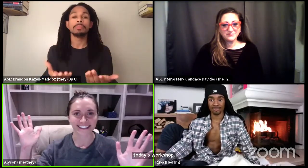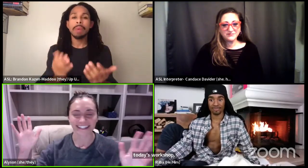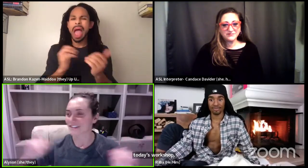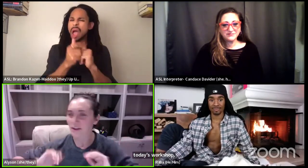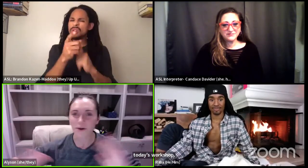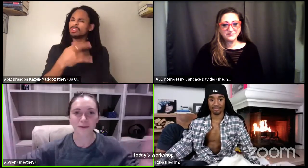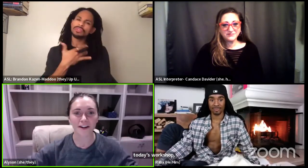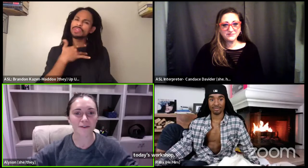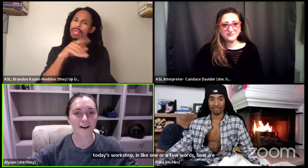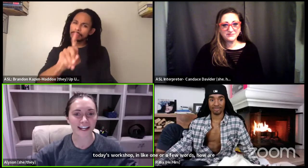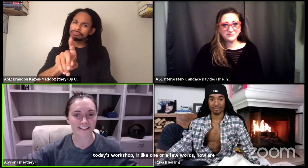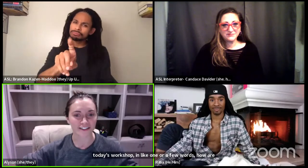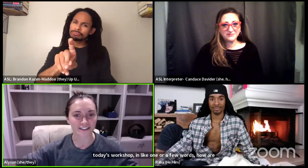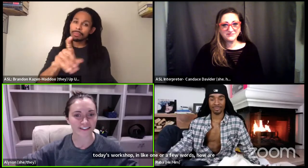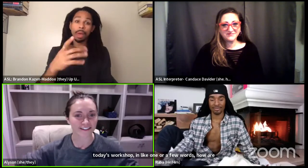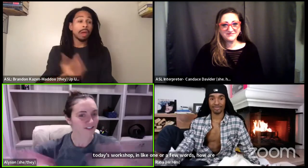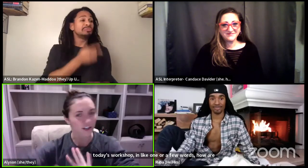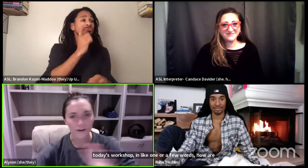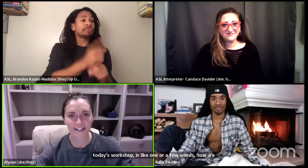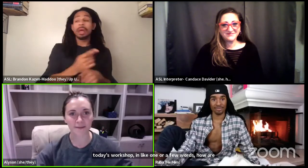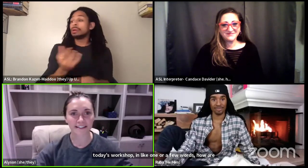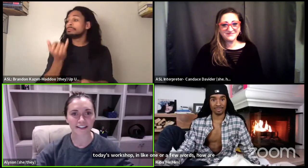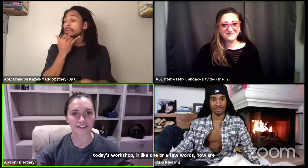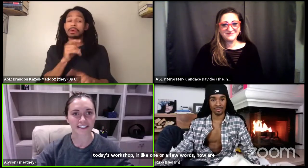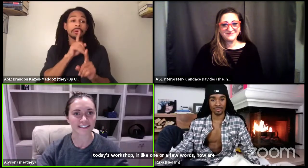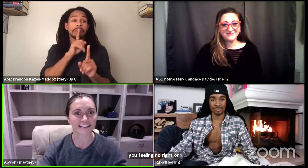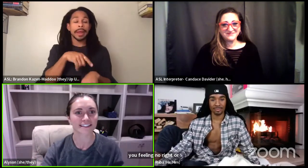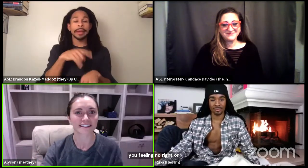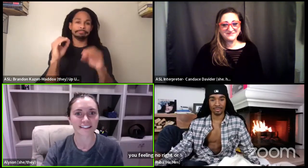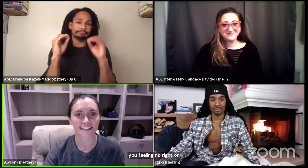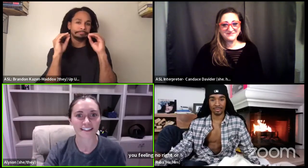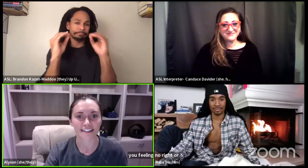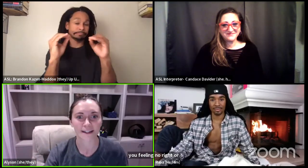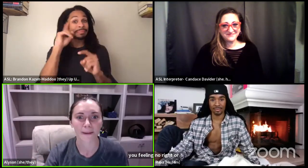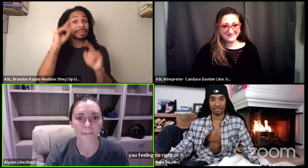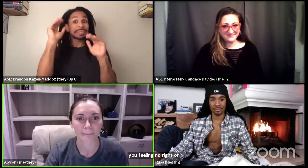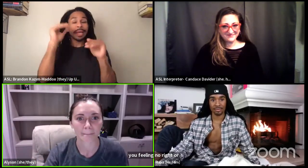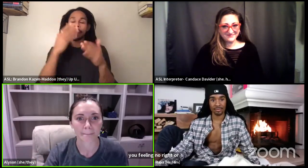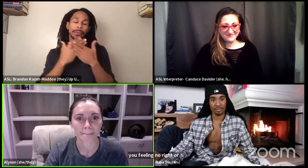feeling? No right or wrong answers, no expectations.